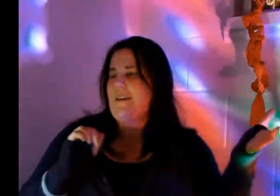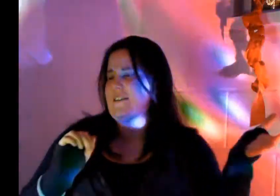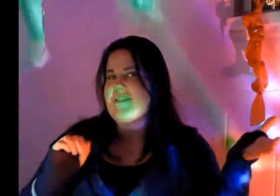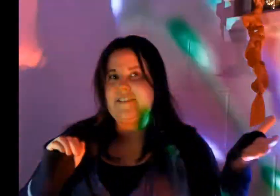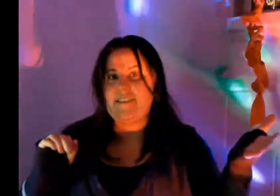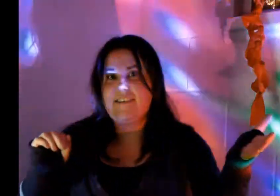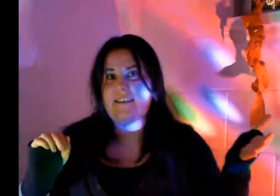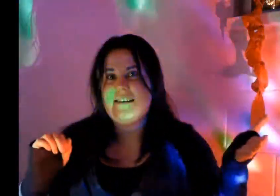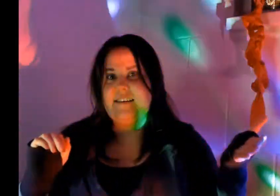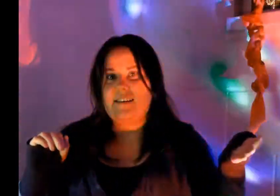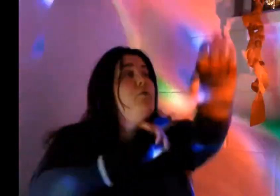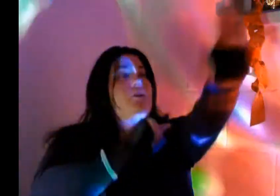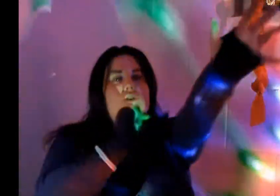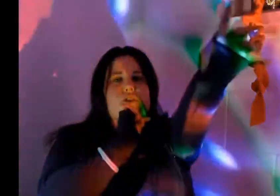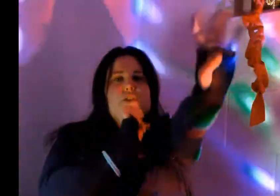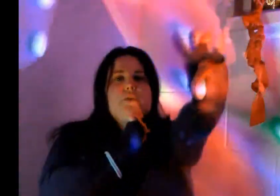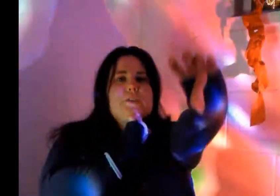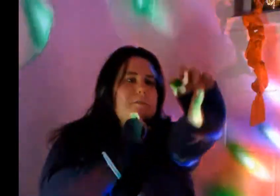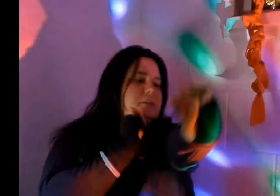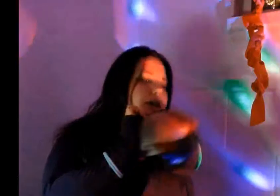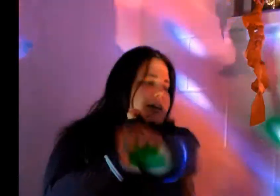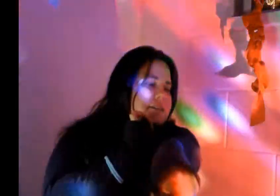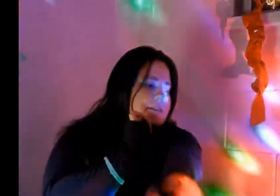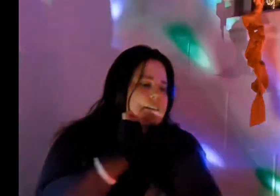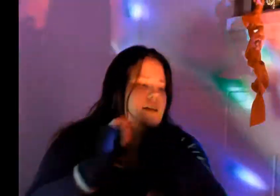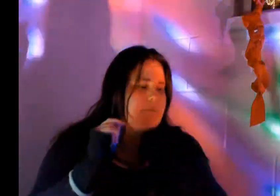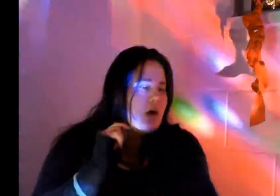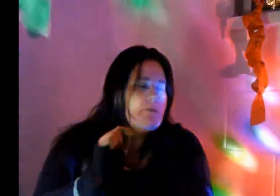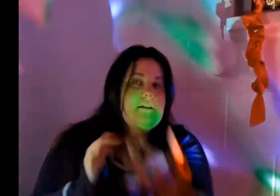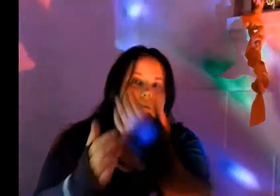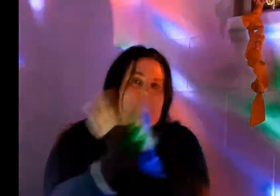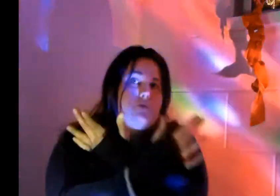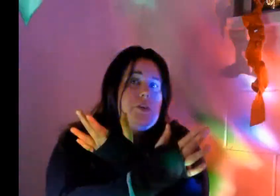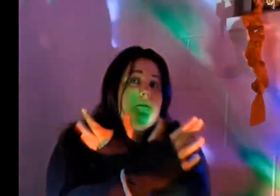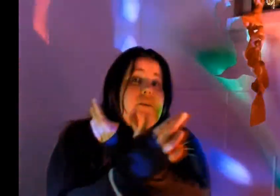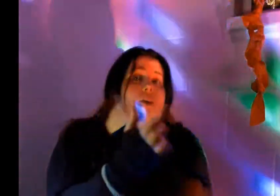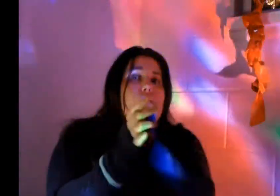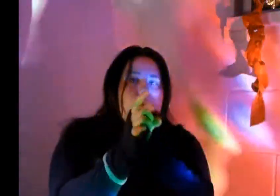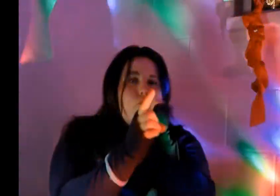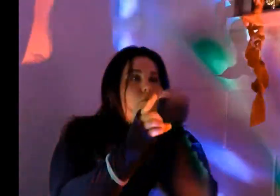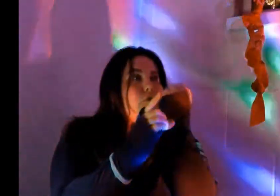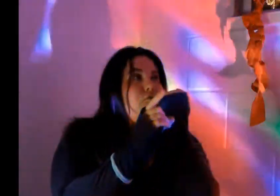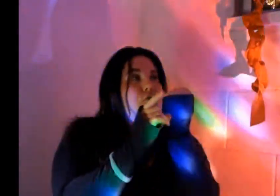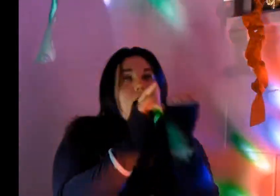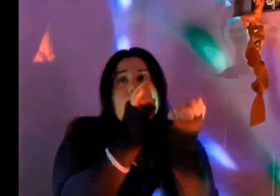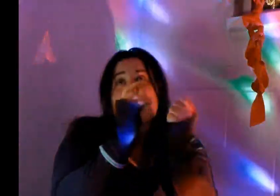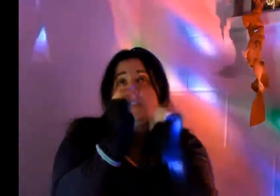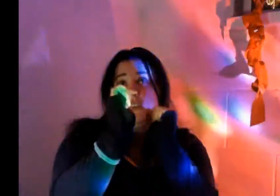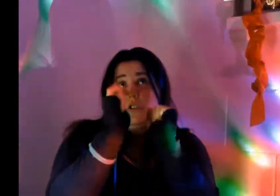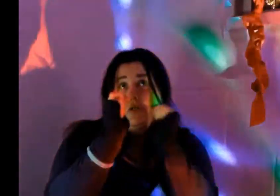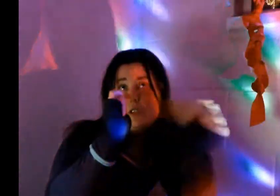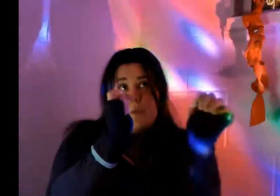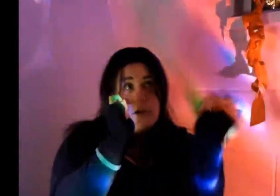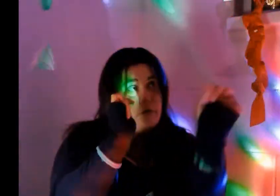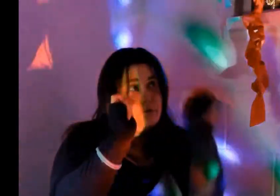picture. What you can do with this, because the light bulb is moving, you can focus on a stationary spot in the